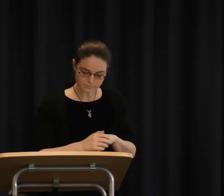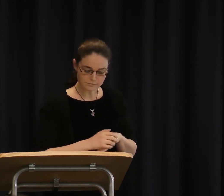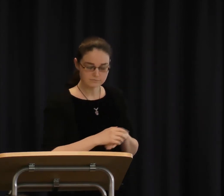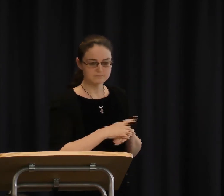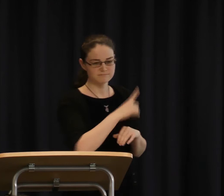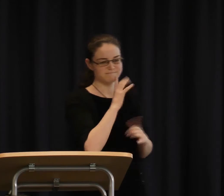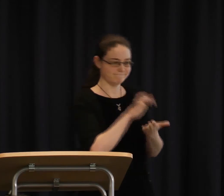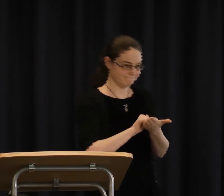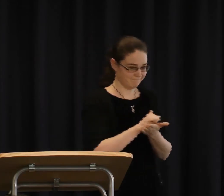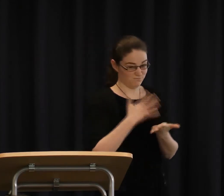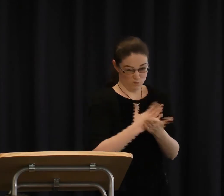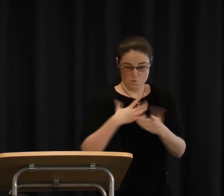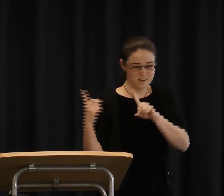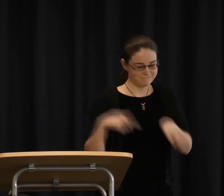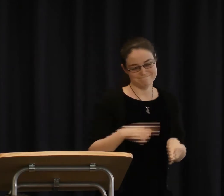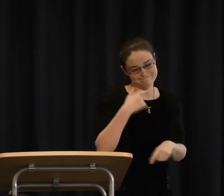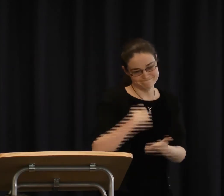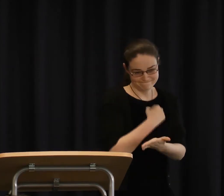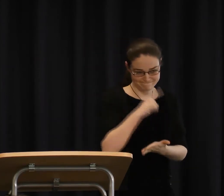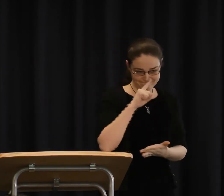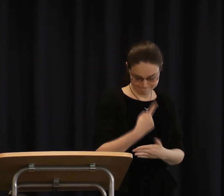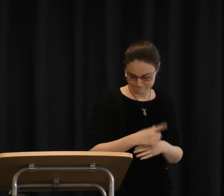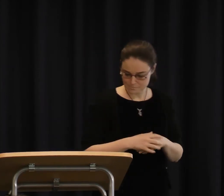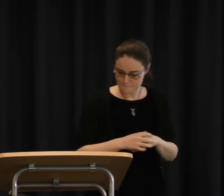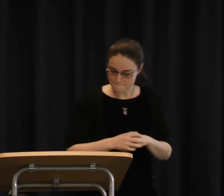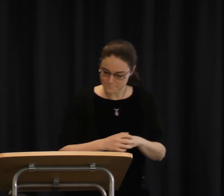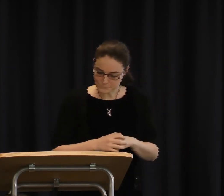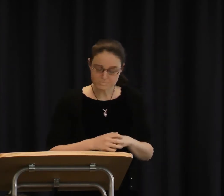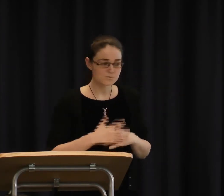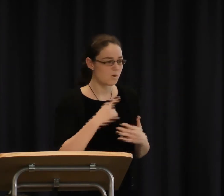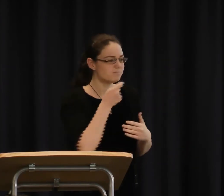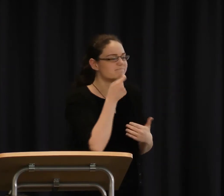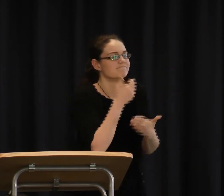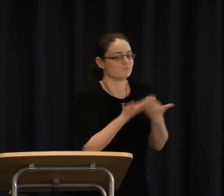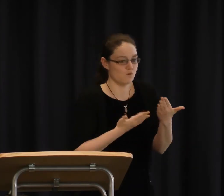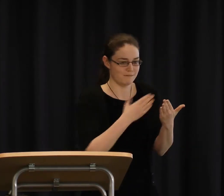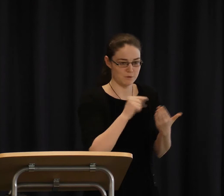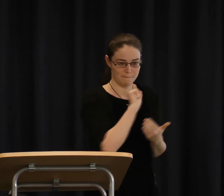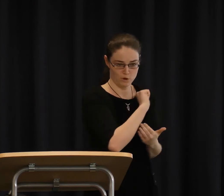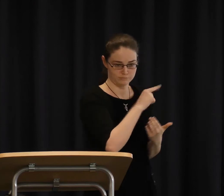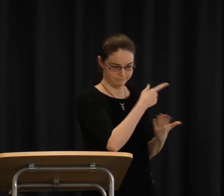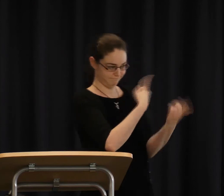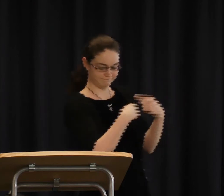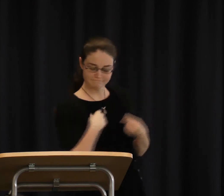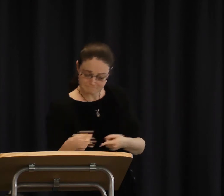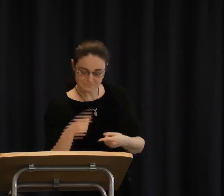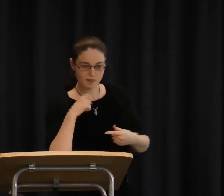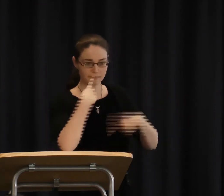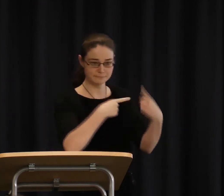today. So she sends her apologies. She really wanted to attend today, but she's unable to. So I have a story